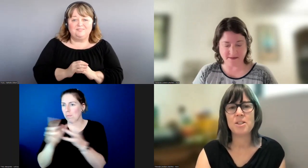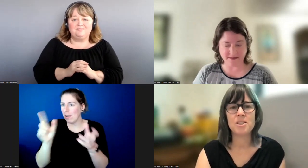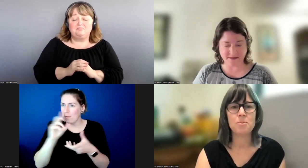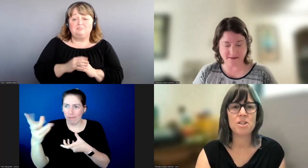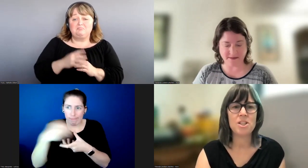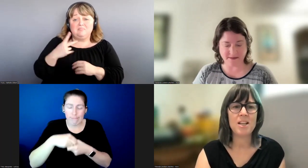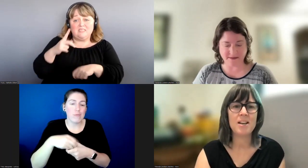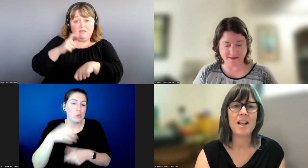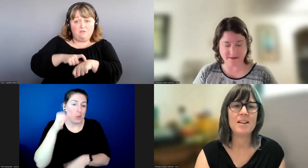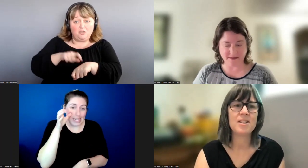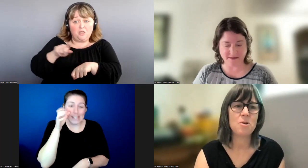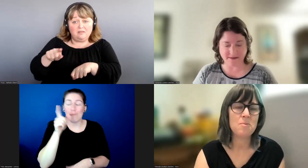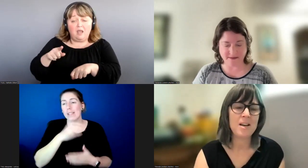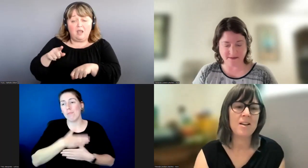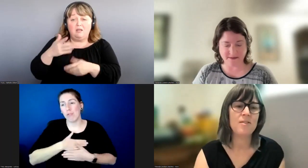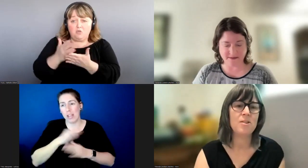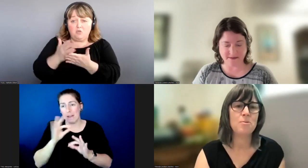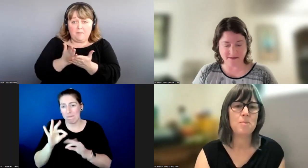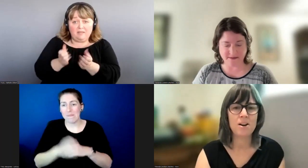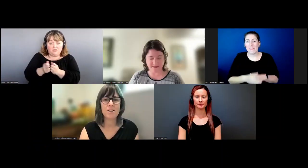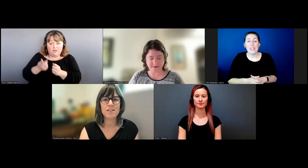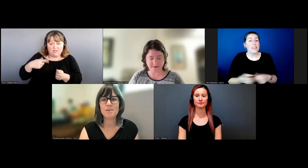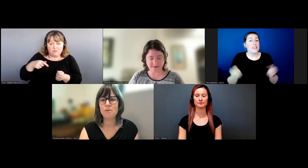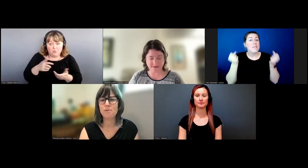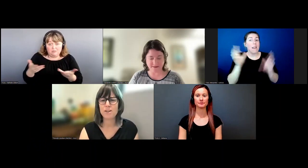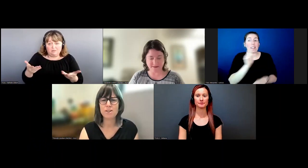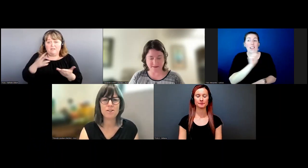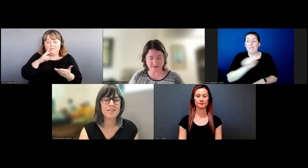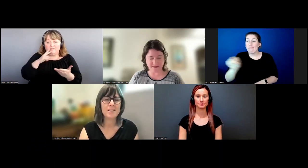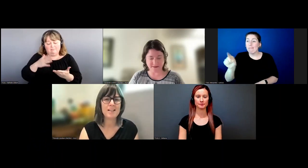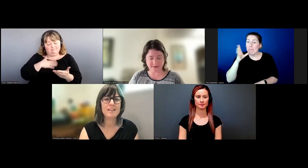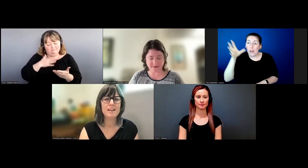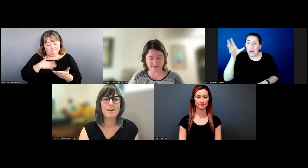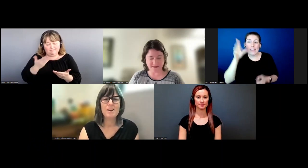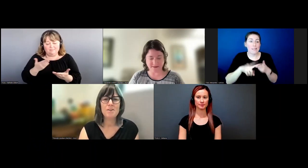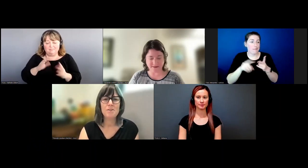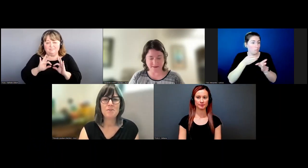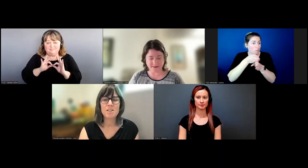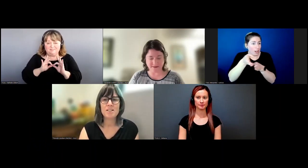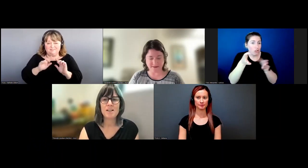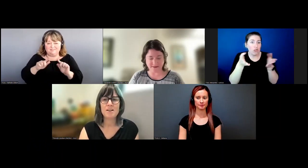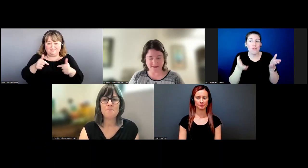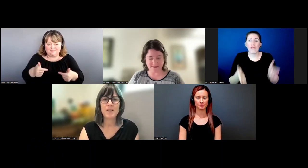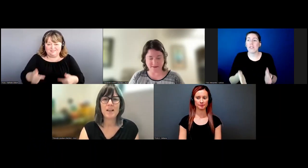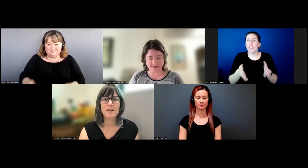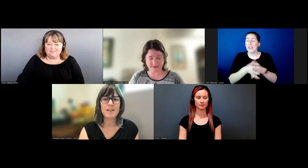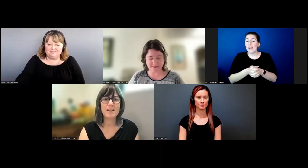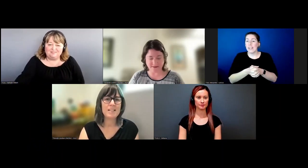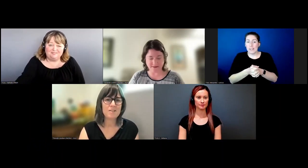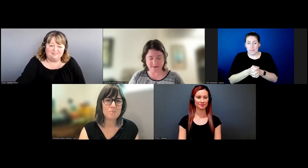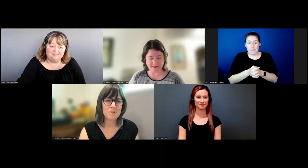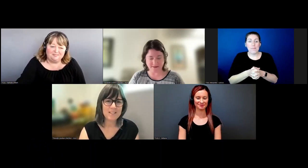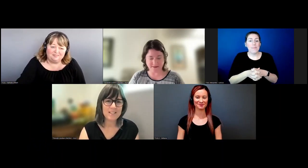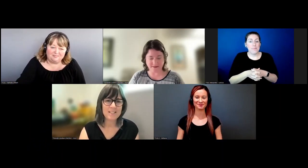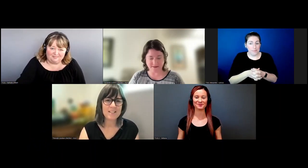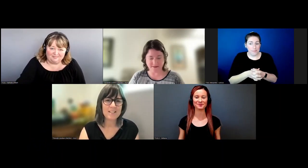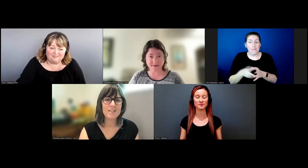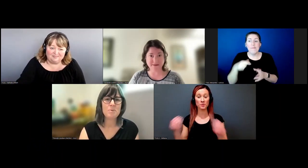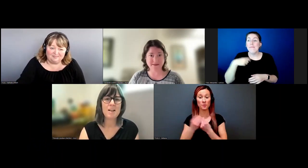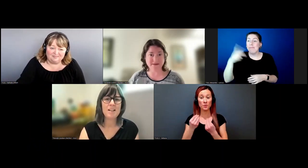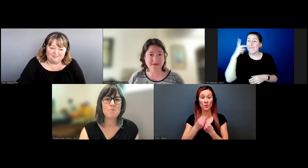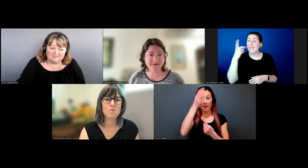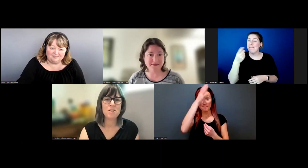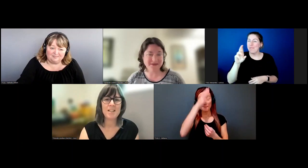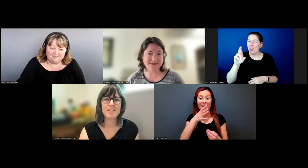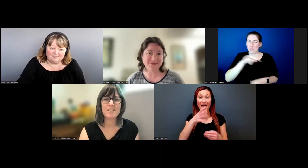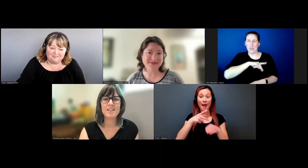which is appreciated. And so many of you, parents and professionals, and who have just, I see Dr. Prince is still here as well.